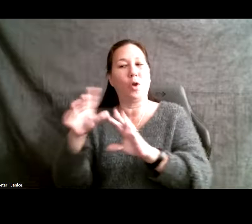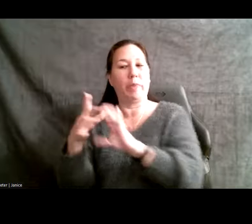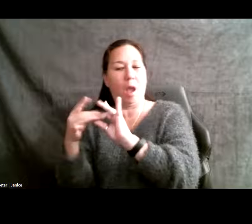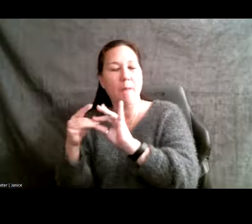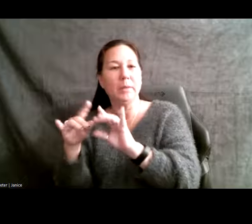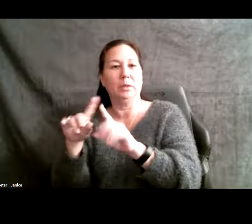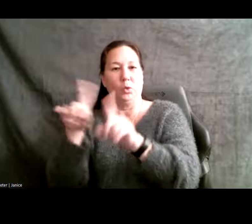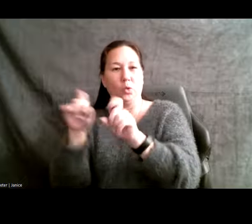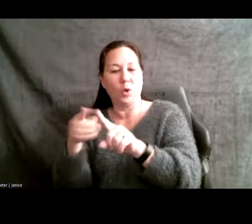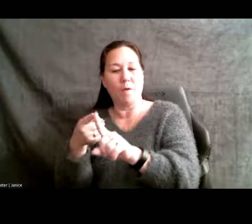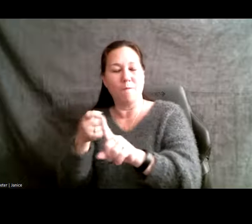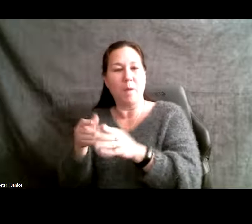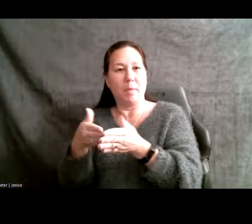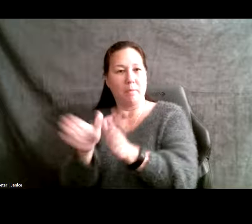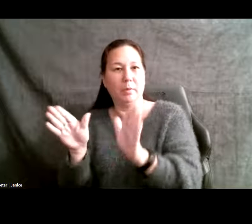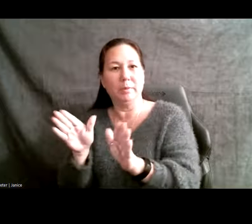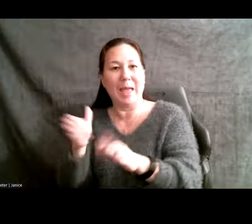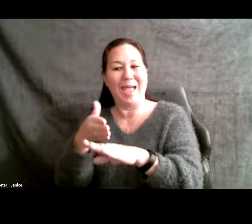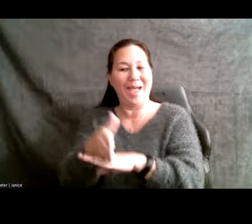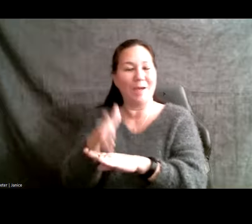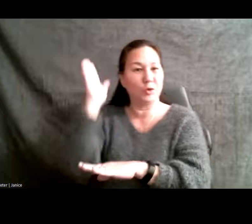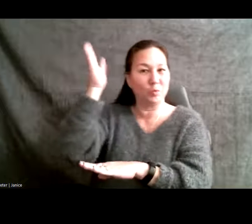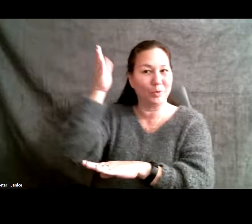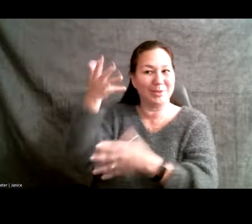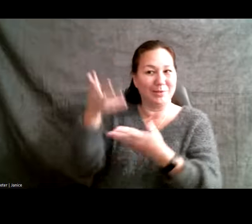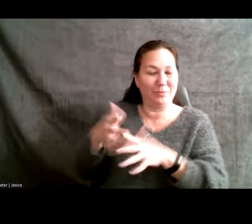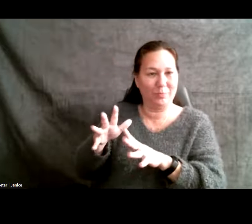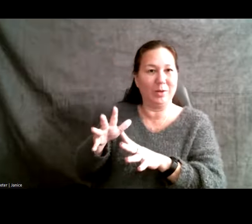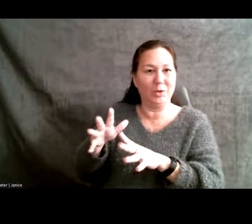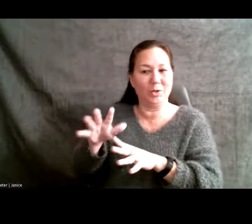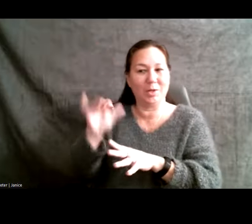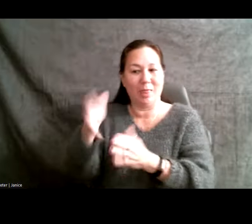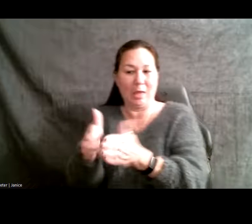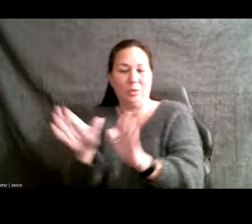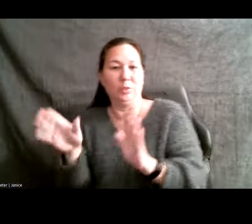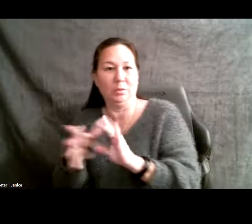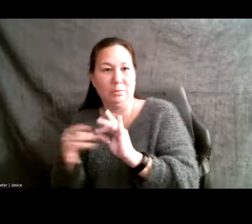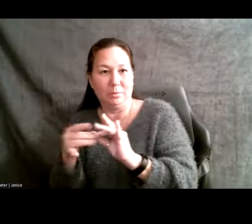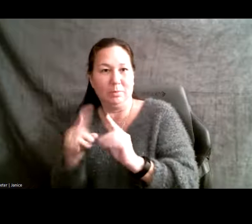public at the end of formal deliberations. So Kalila,